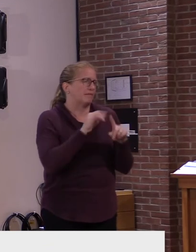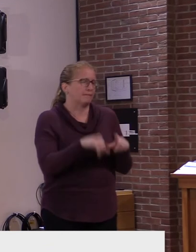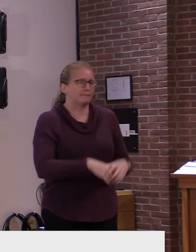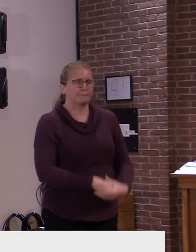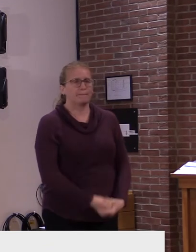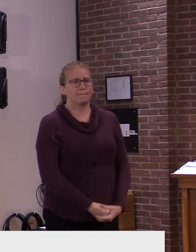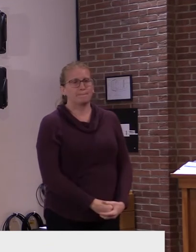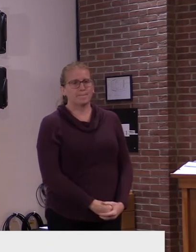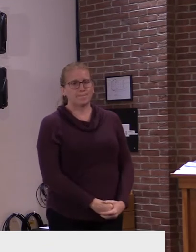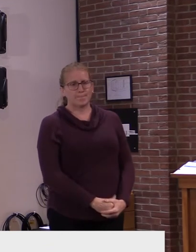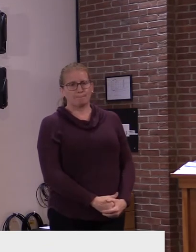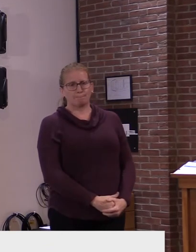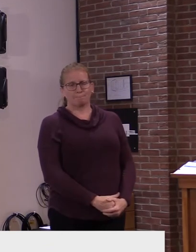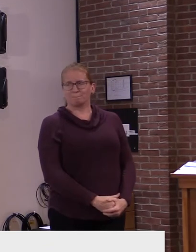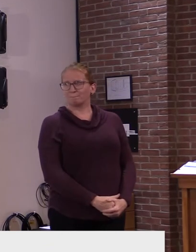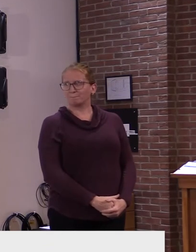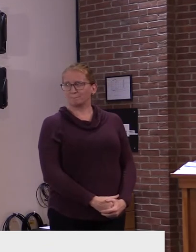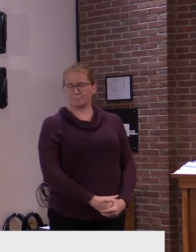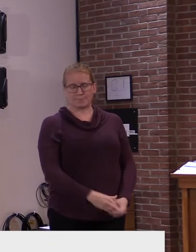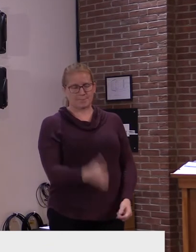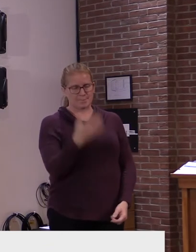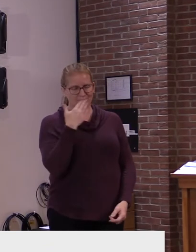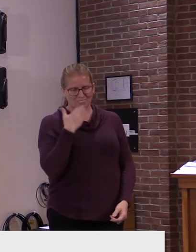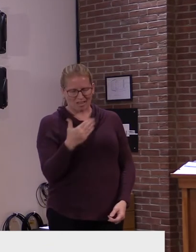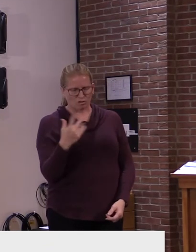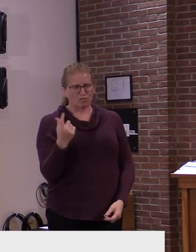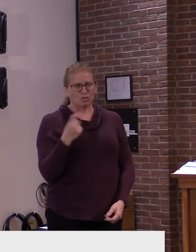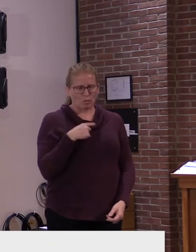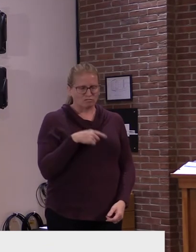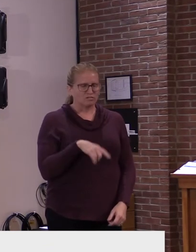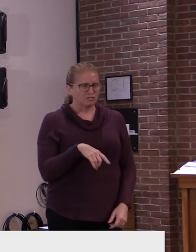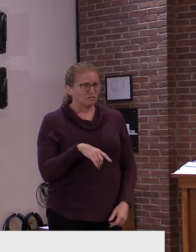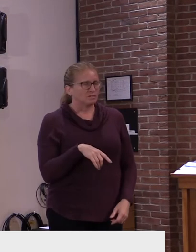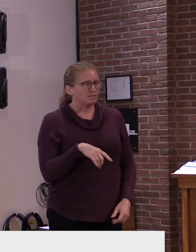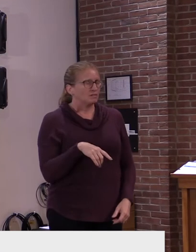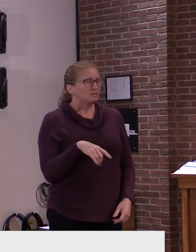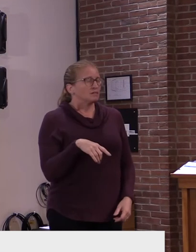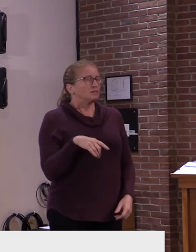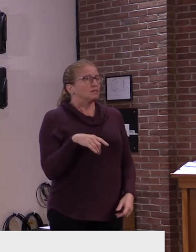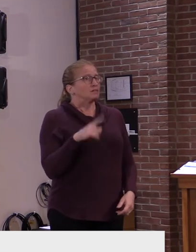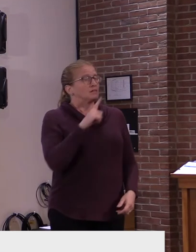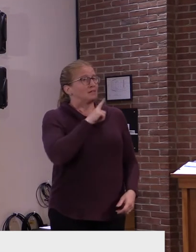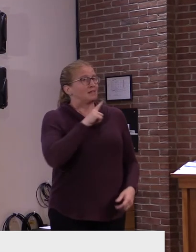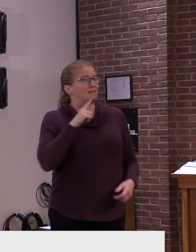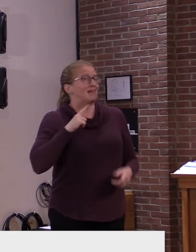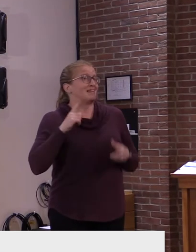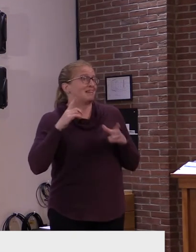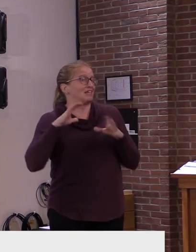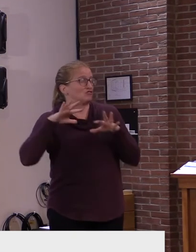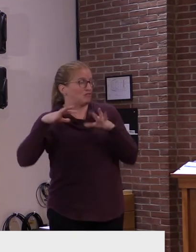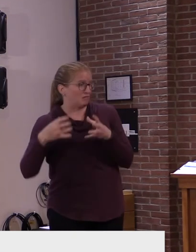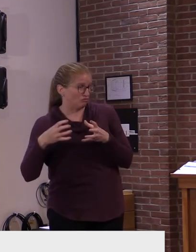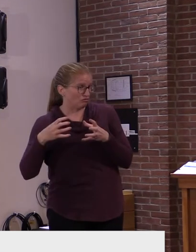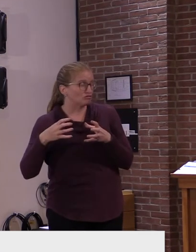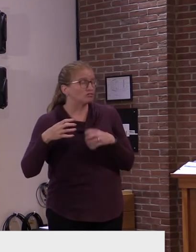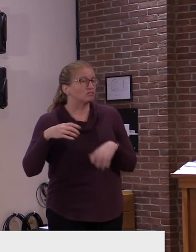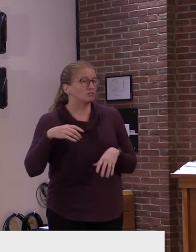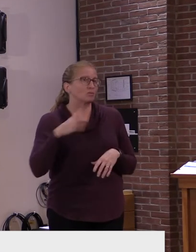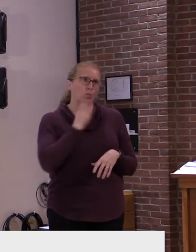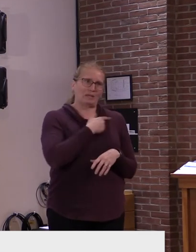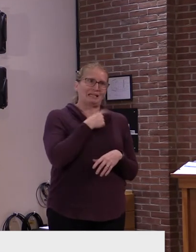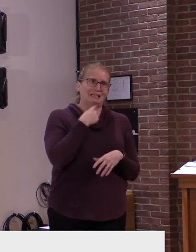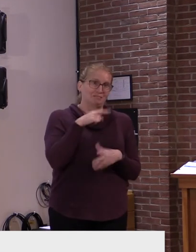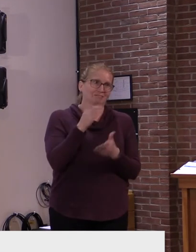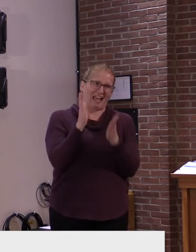found tim thank you very much the legislature at our urging had uh approved